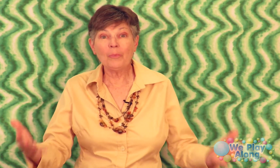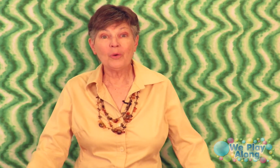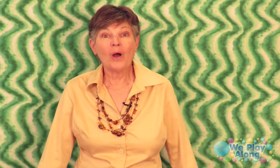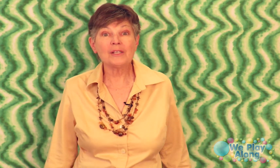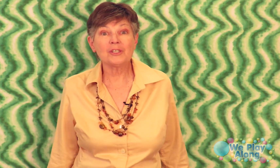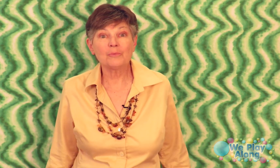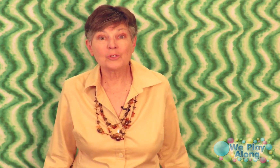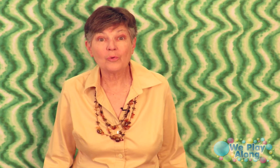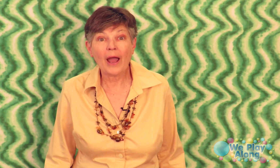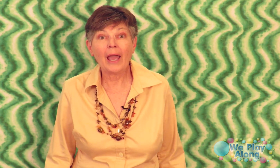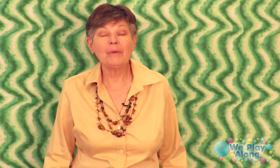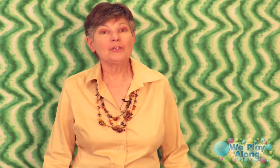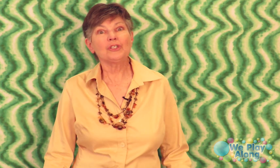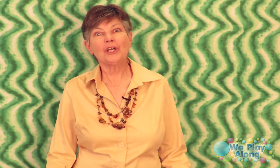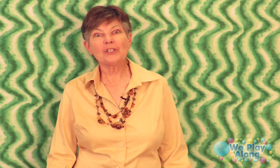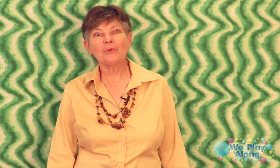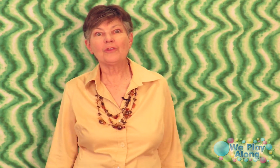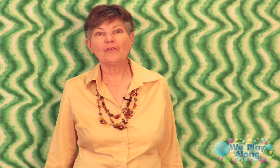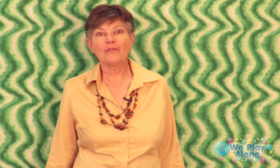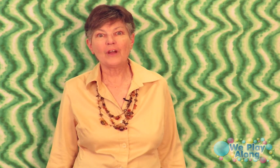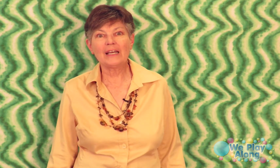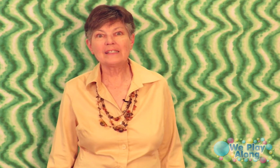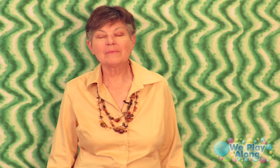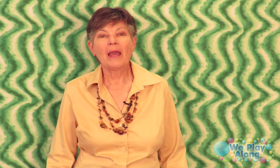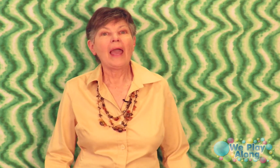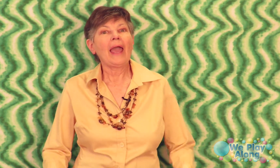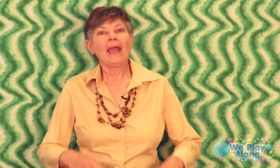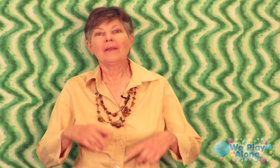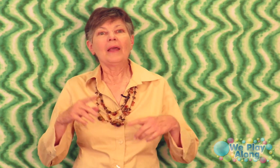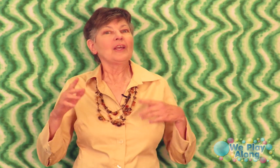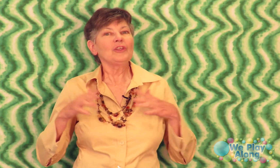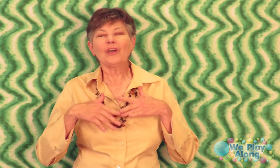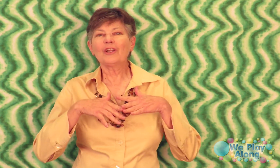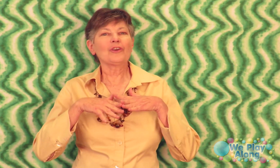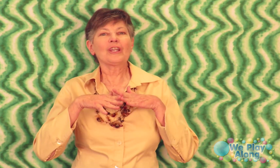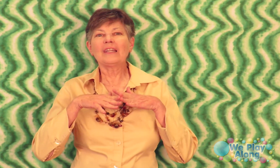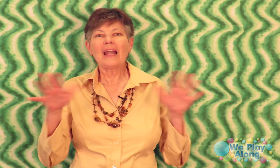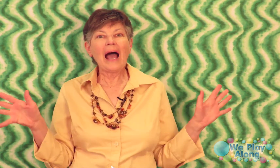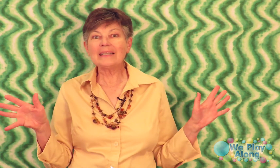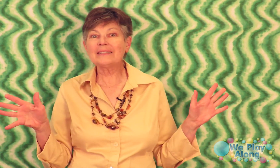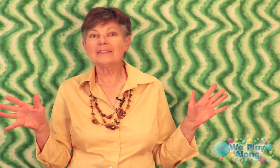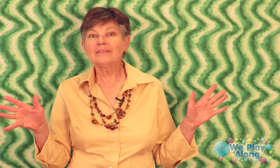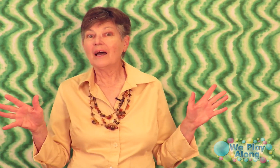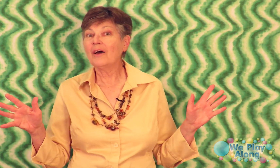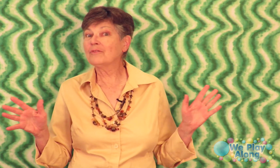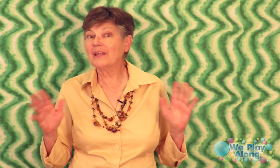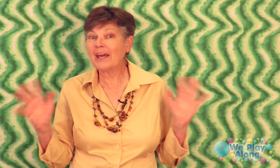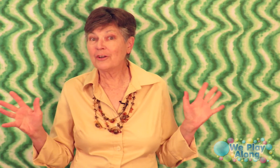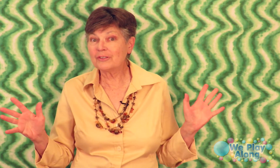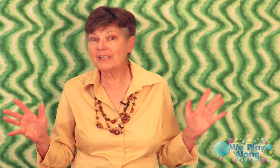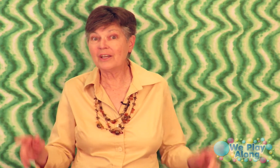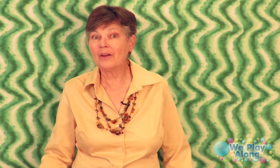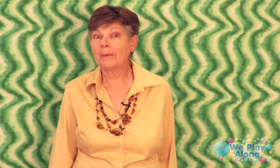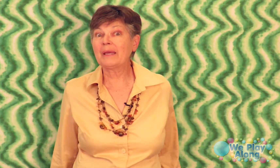you all subscribe and do share us with your friends. And you can learn lots of letters here